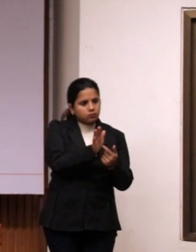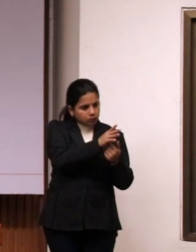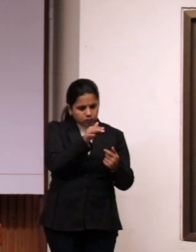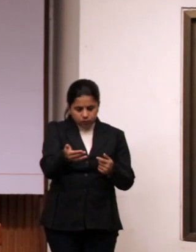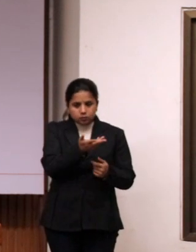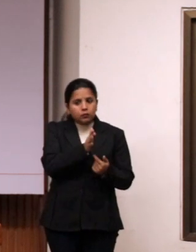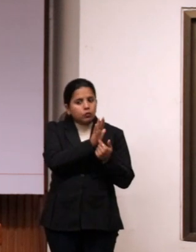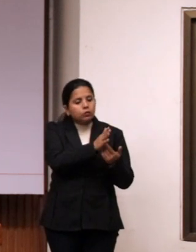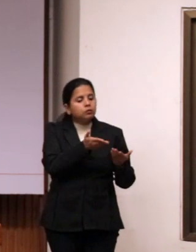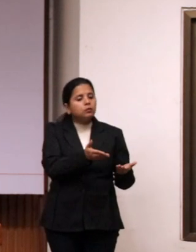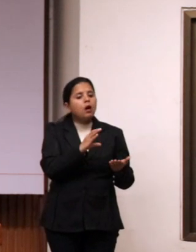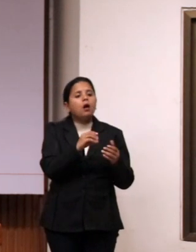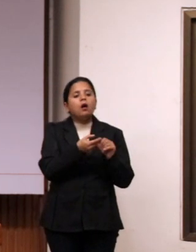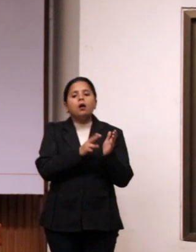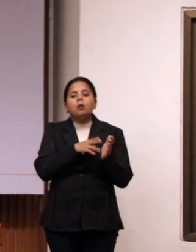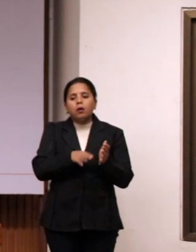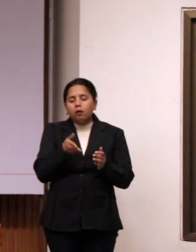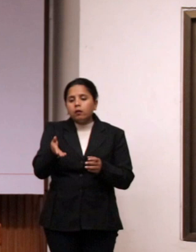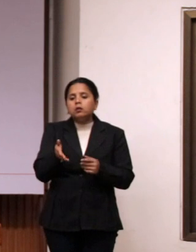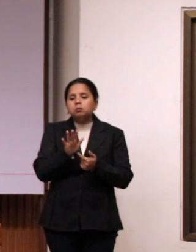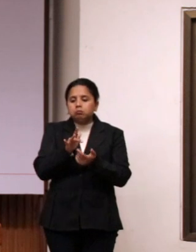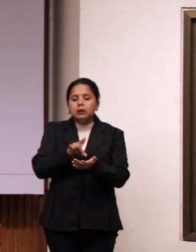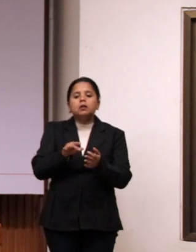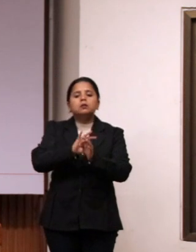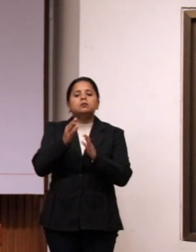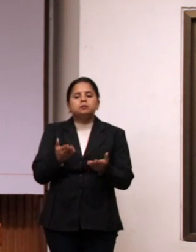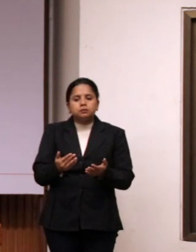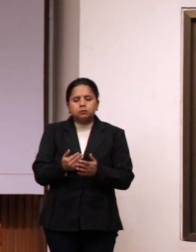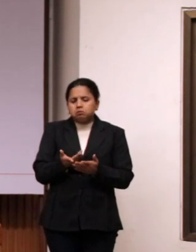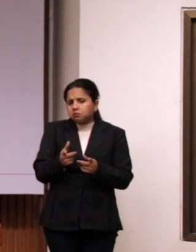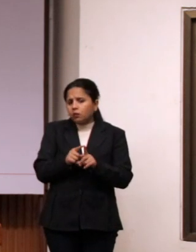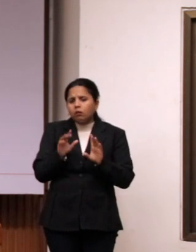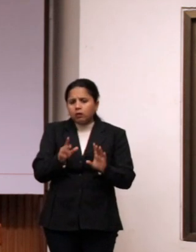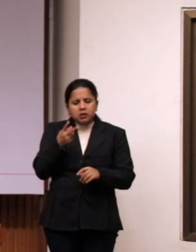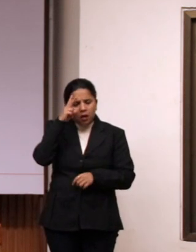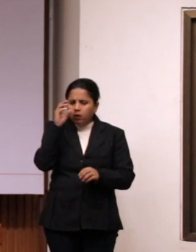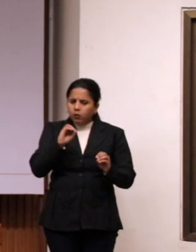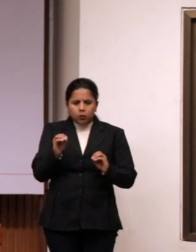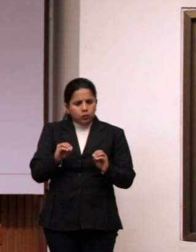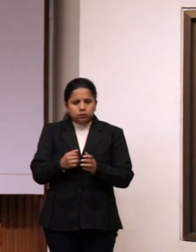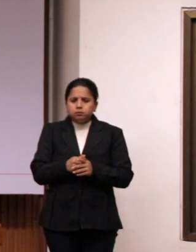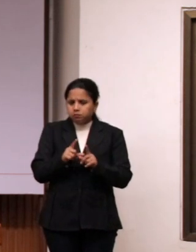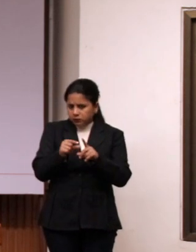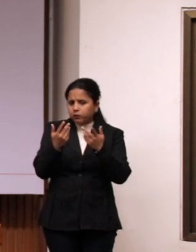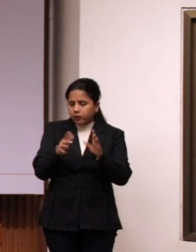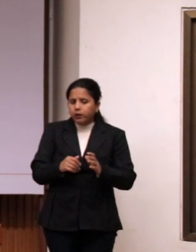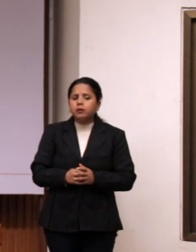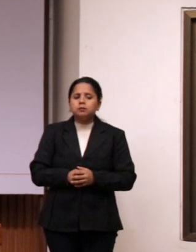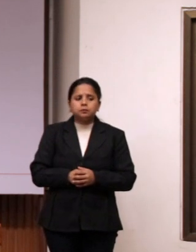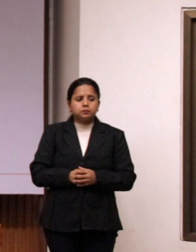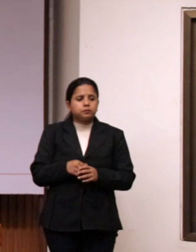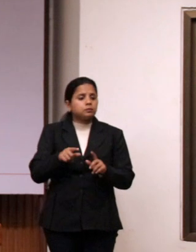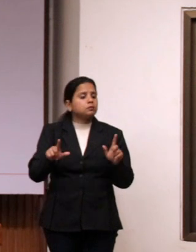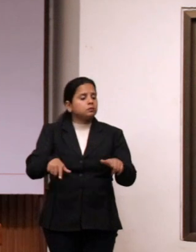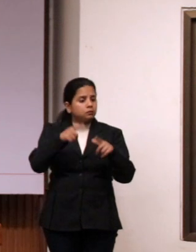take out and shown, this carbon is permanently fixed, please see. So it is being done, there is no doubt in it. It is being done because the